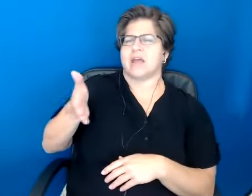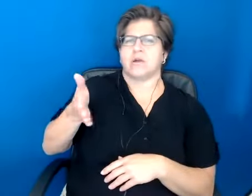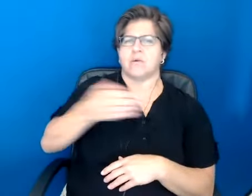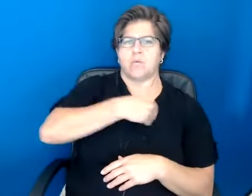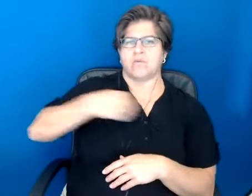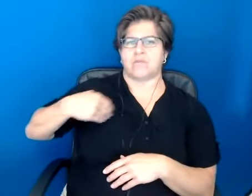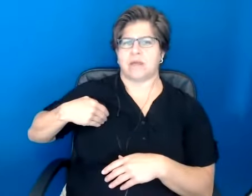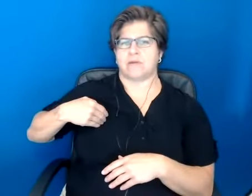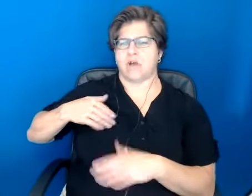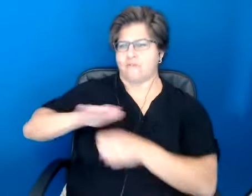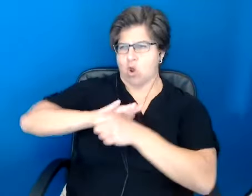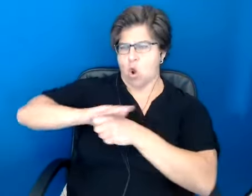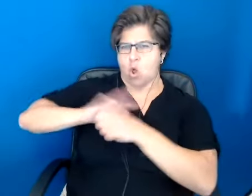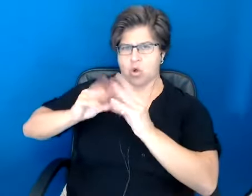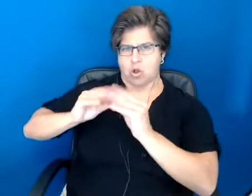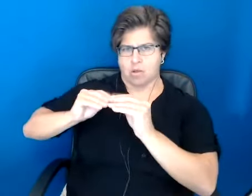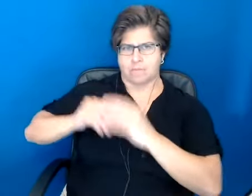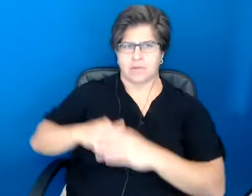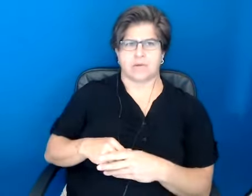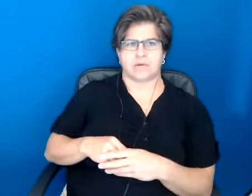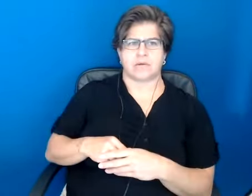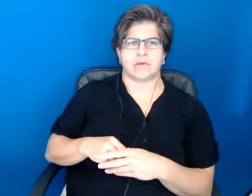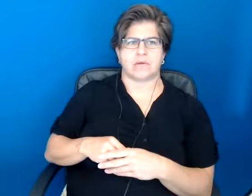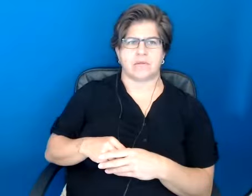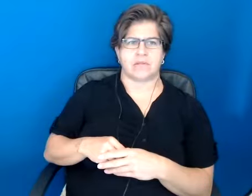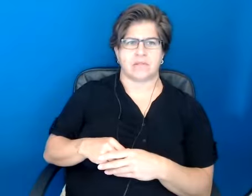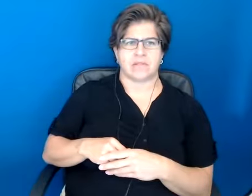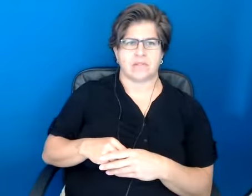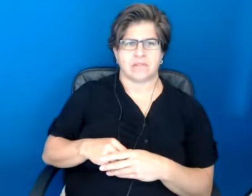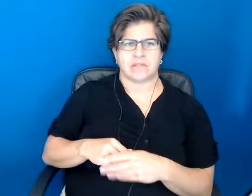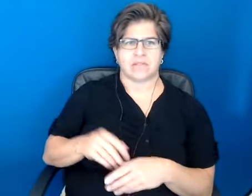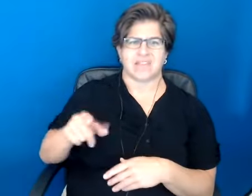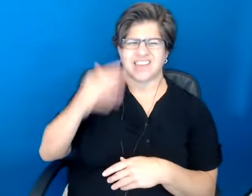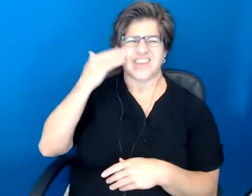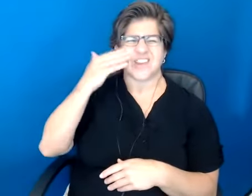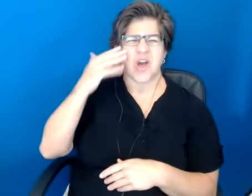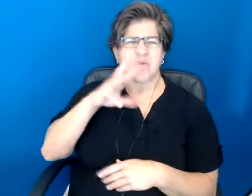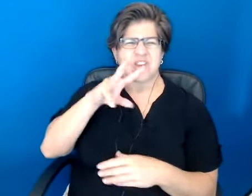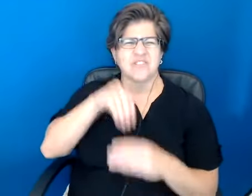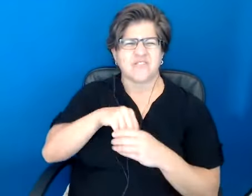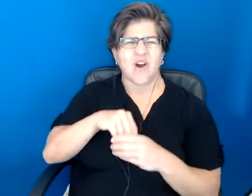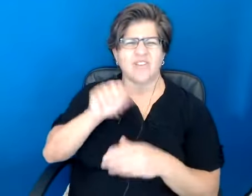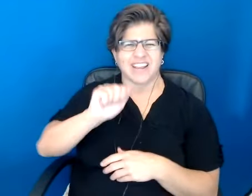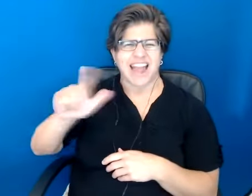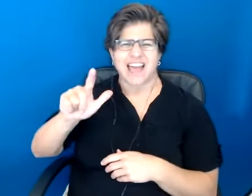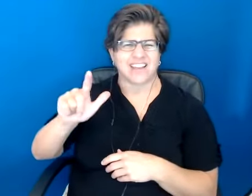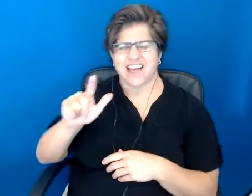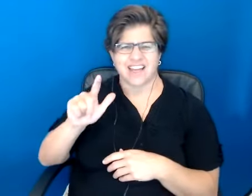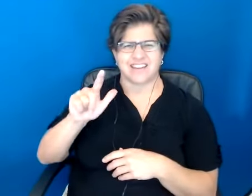meeting on the Thursday night. On the Tuesday night, one of the girls that was there was a member of the local meeting on a Tuesday night, Blantyre. And